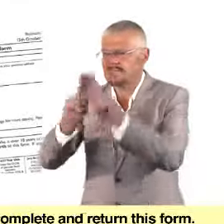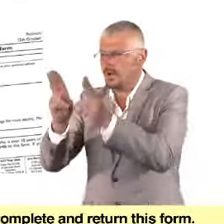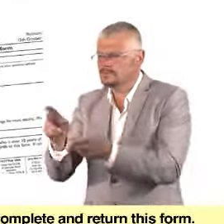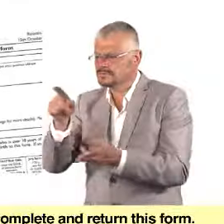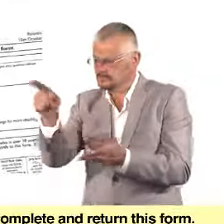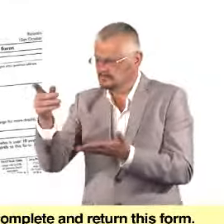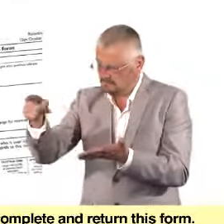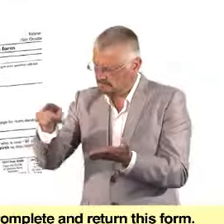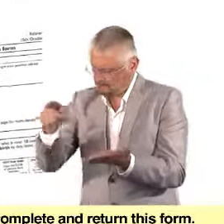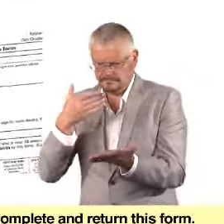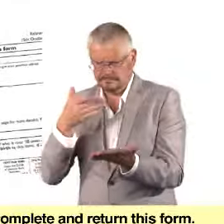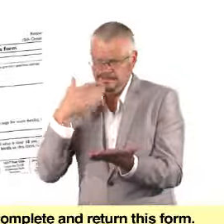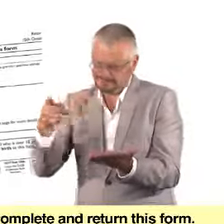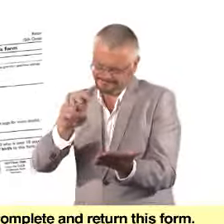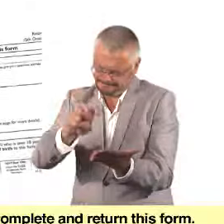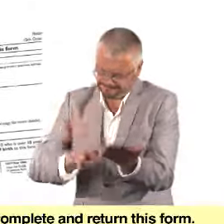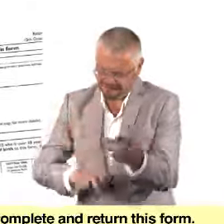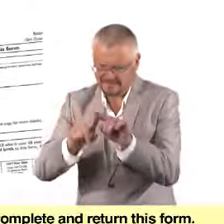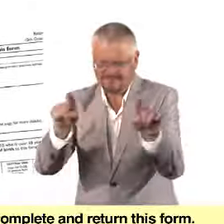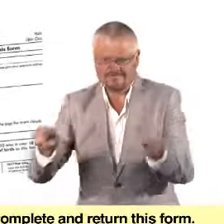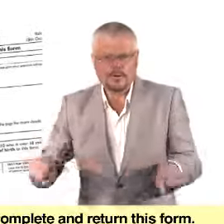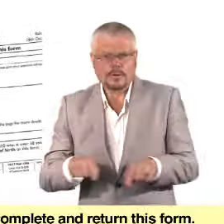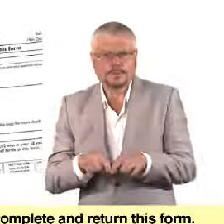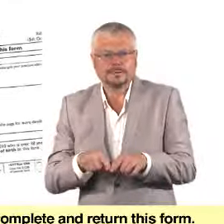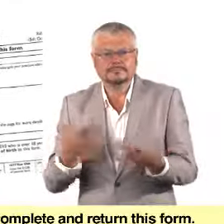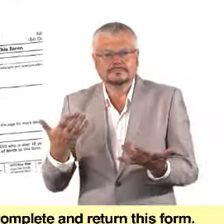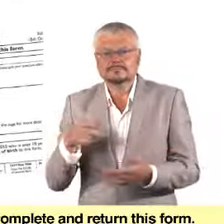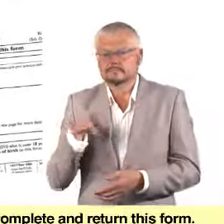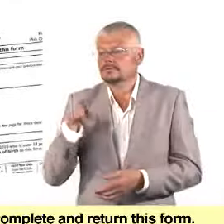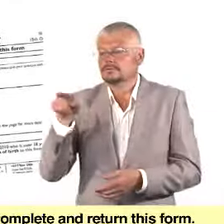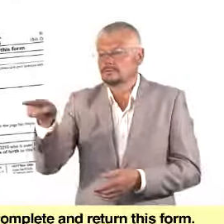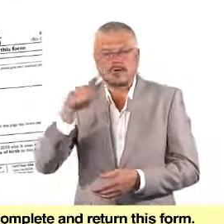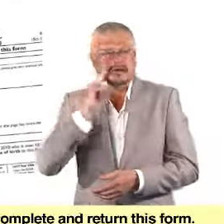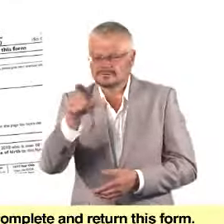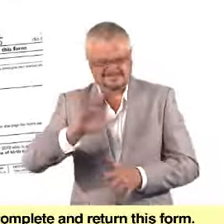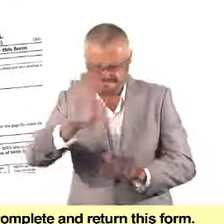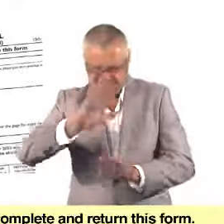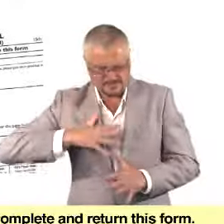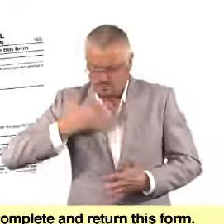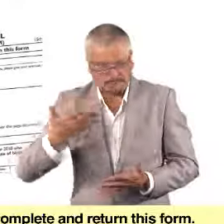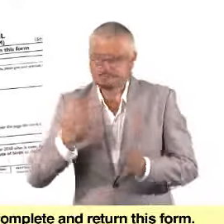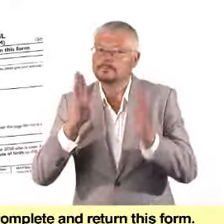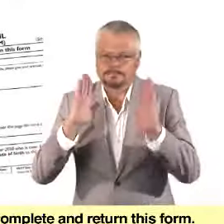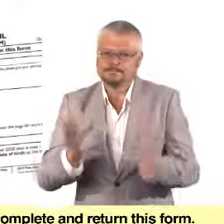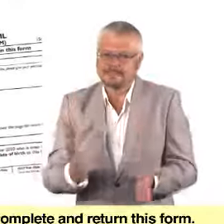It is a legal requirement to complete and return this form. This is used to update the electoral register.